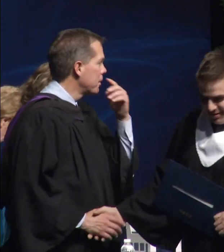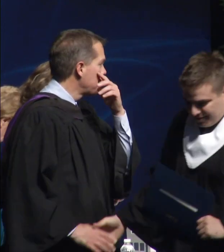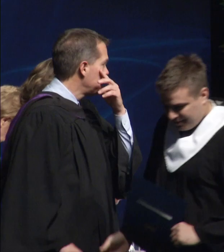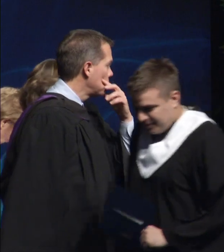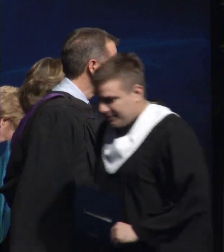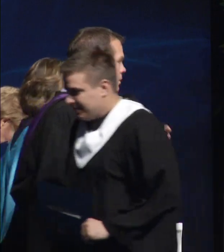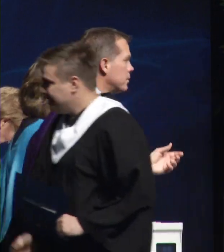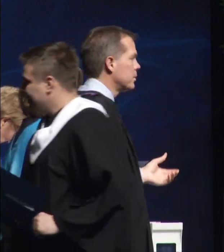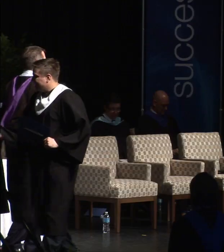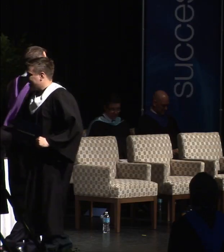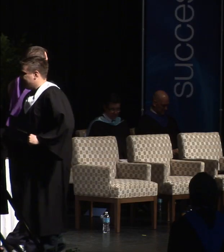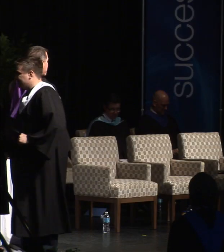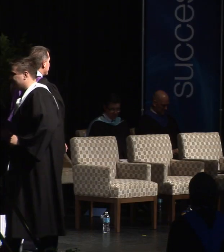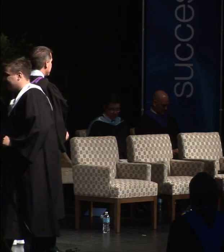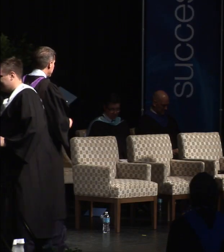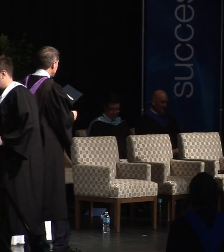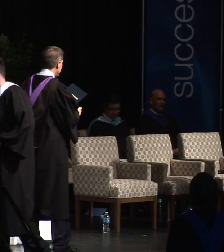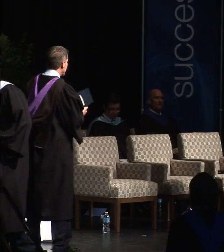Justin Michael Hill.